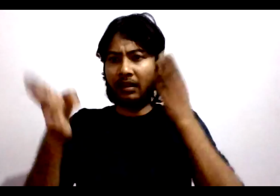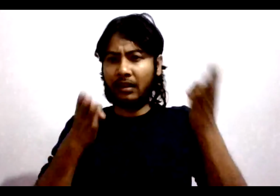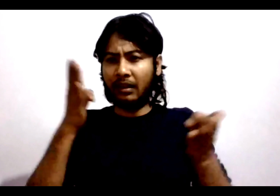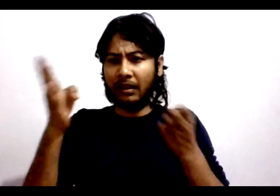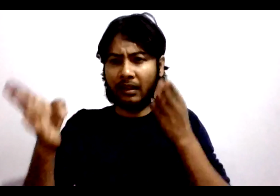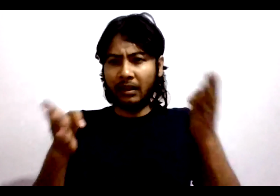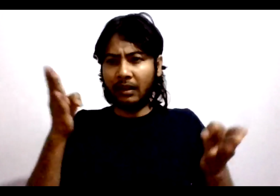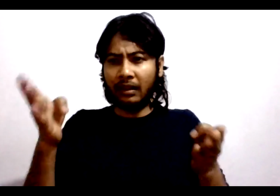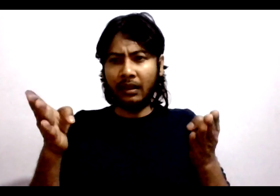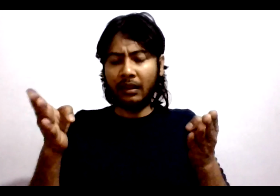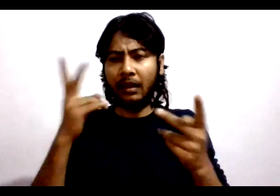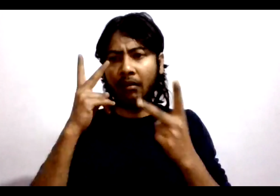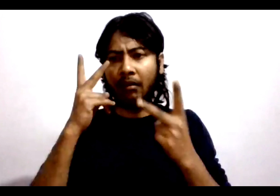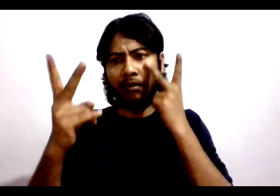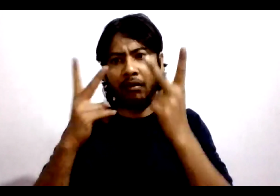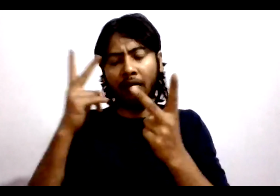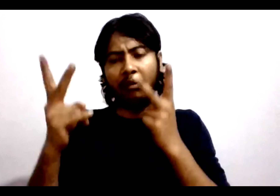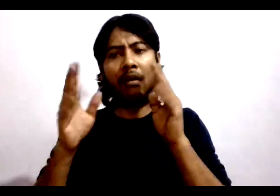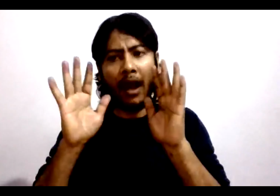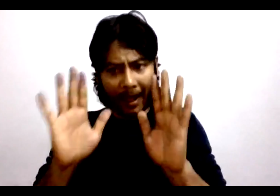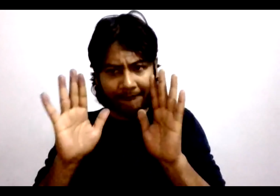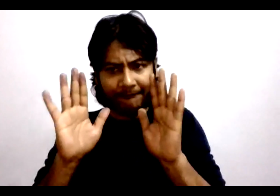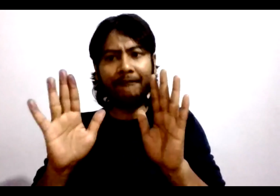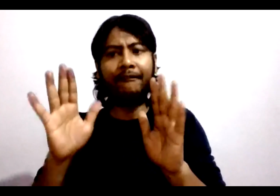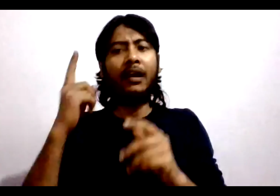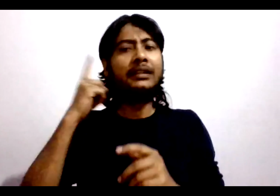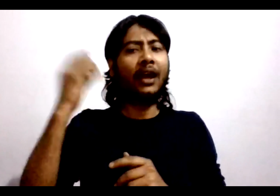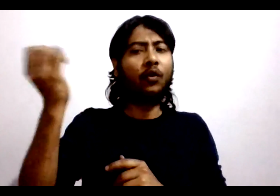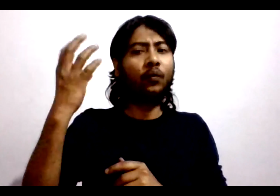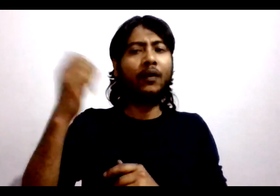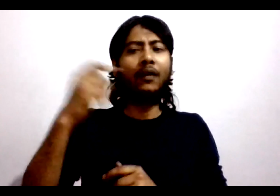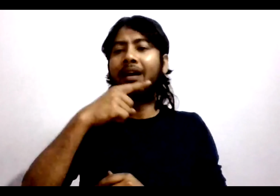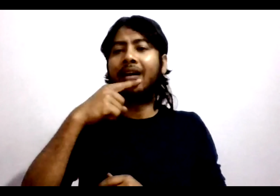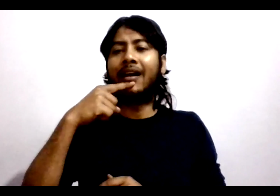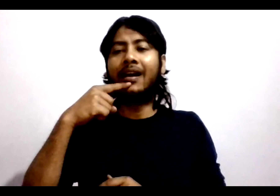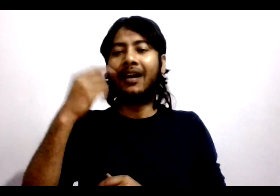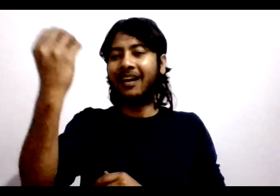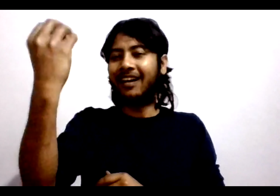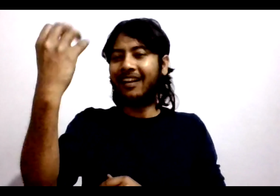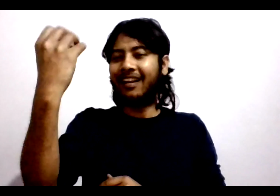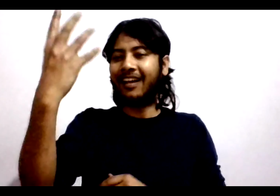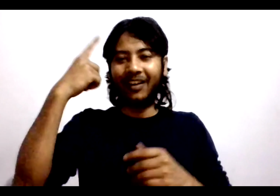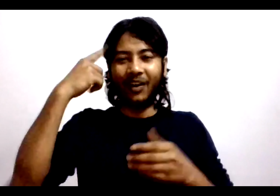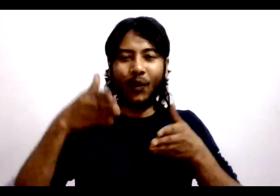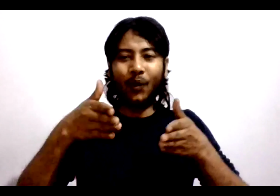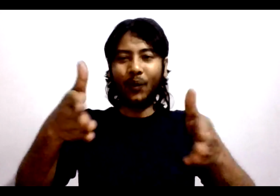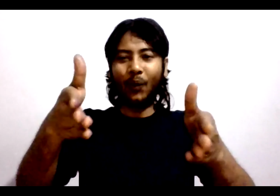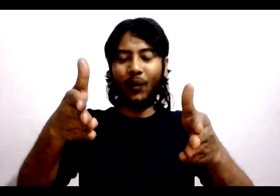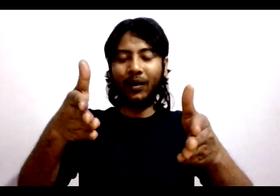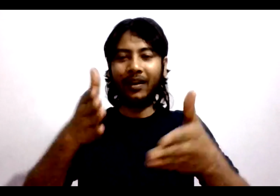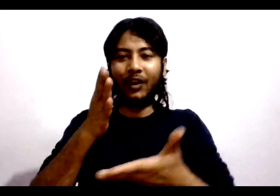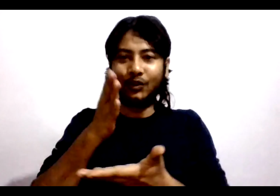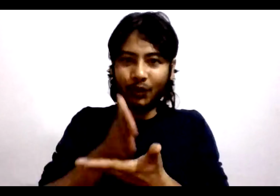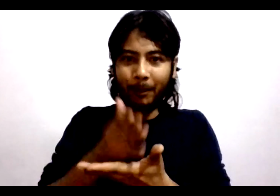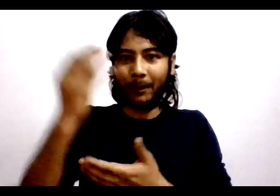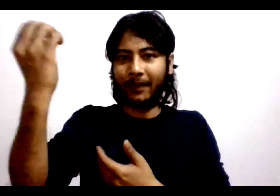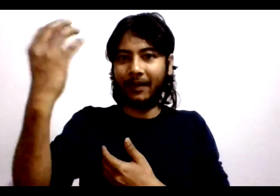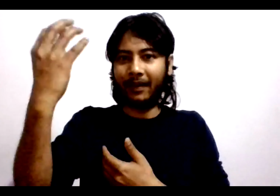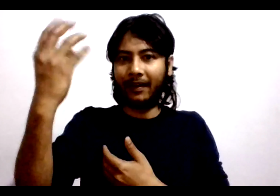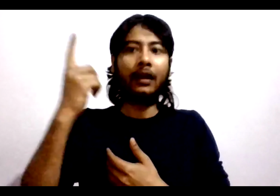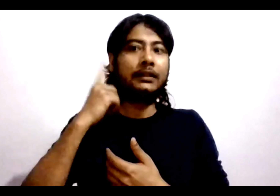like pelican crossings were installed, and these beepers were installed. So they were implemented at some places, of course, not at